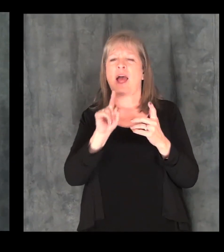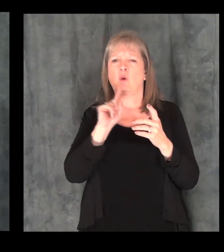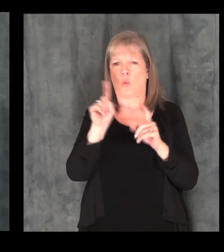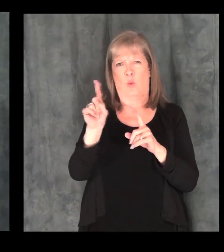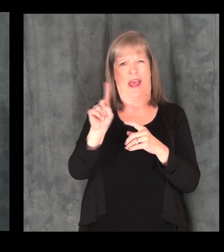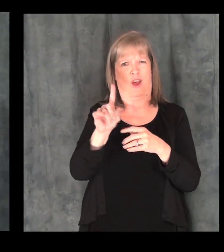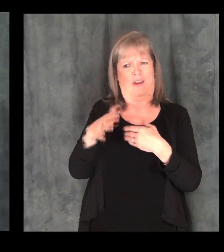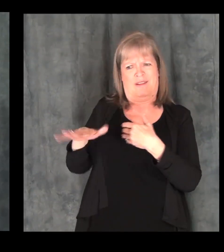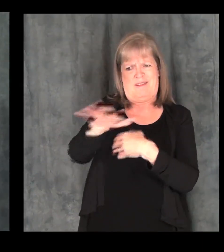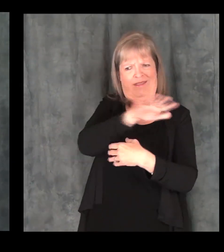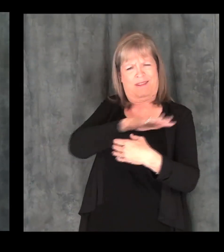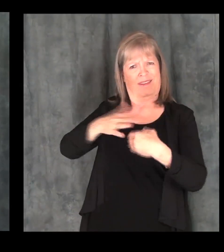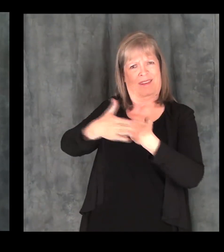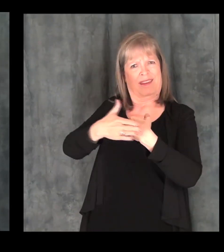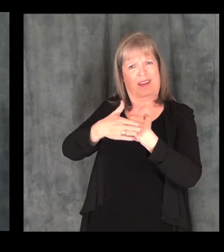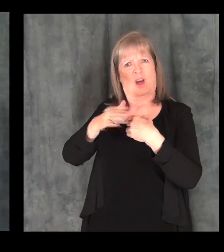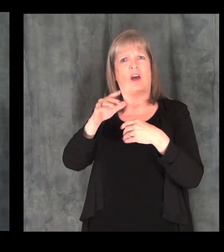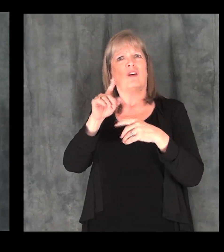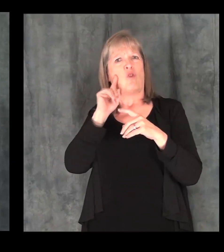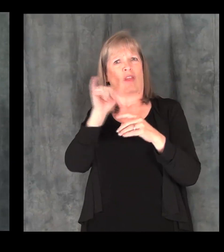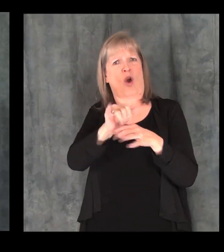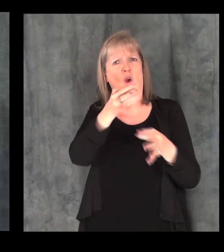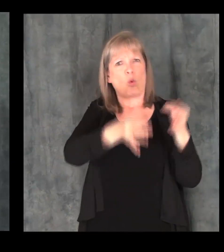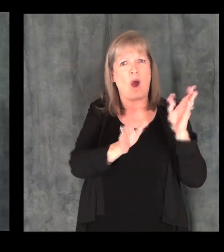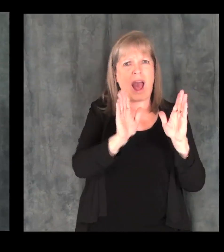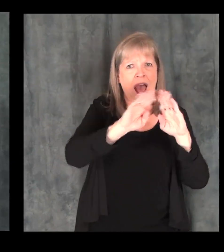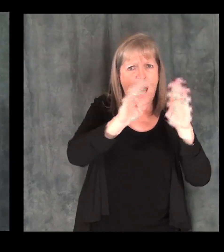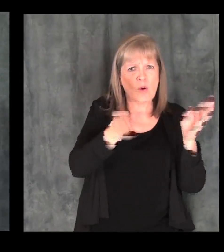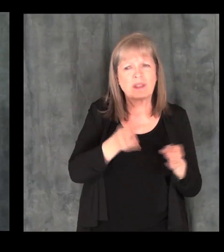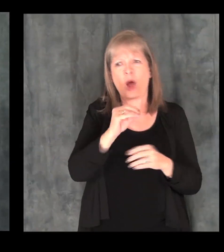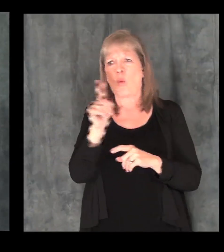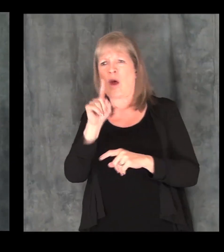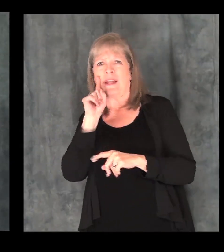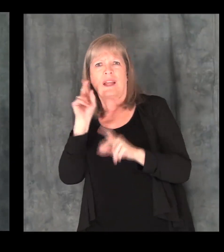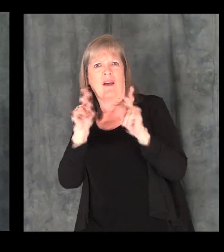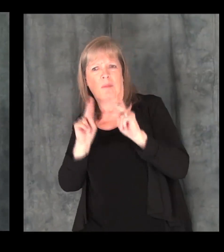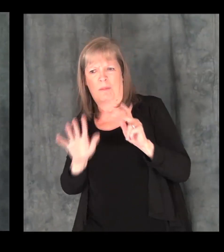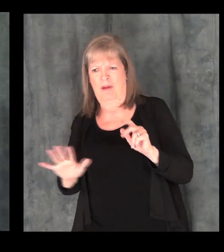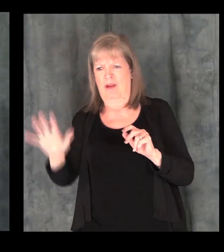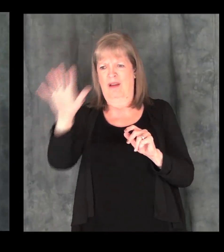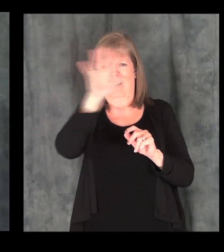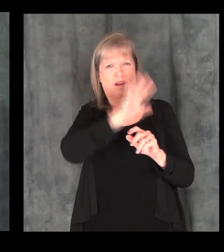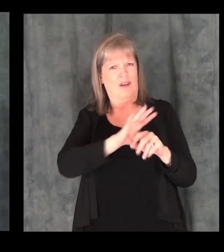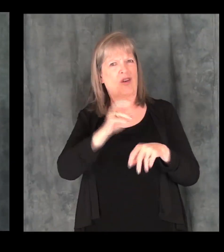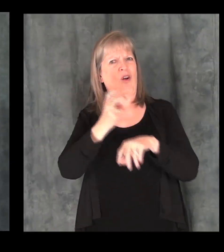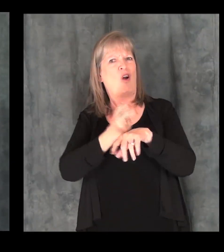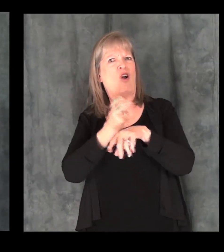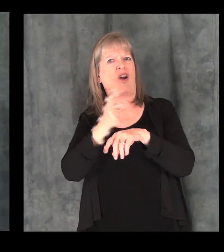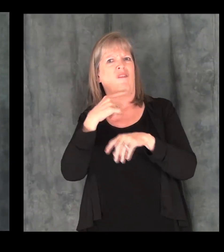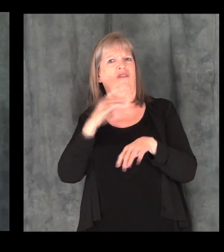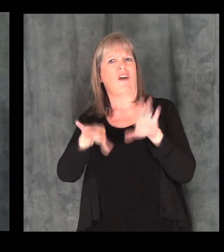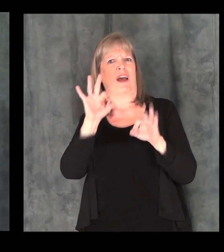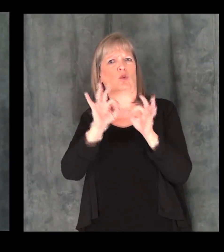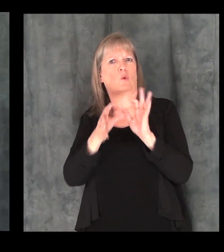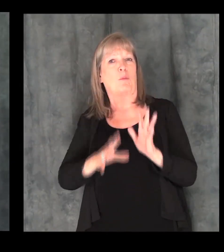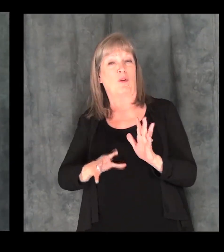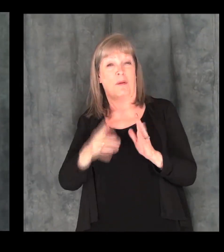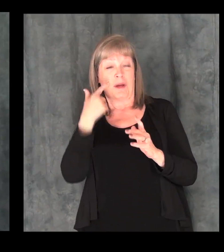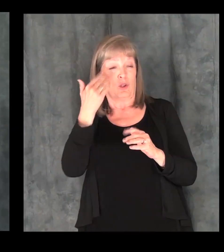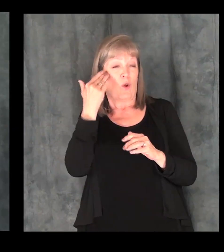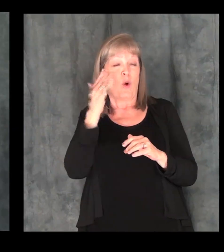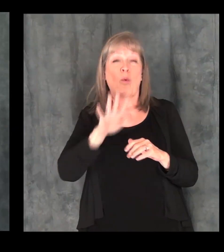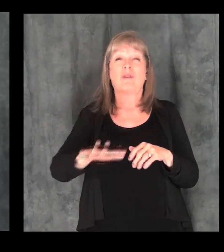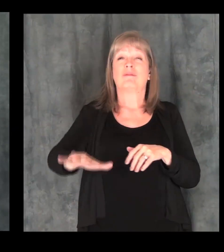proximity of interpreters to courthouses and to where the deaf people were placed. So in regional and rural areas, for example, there are very